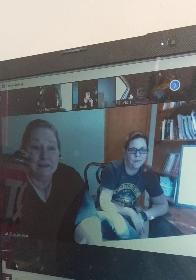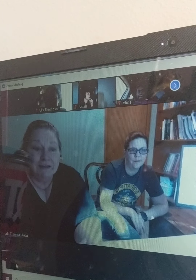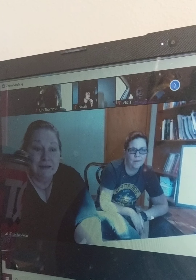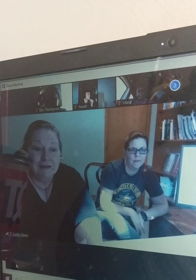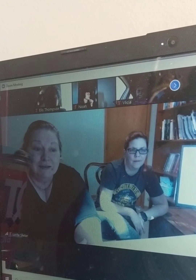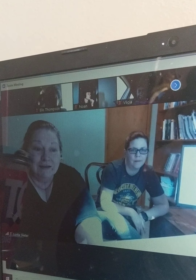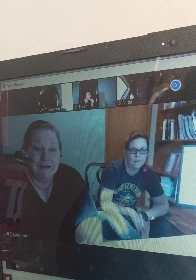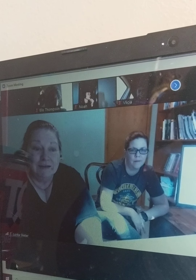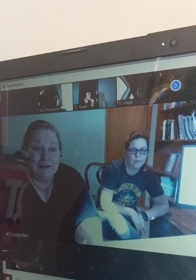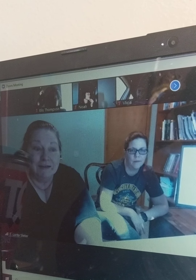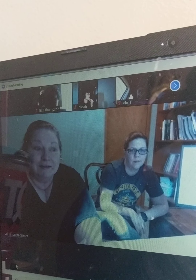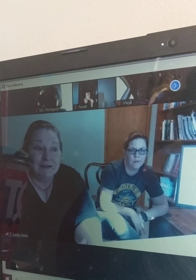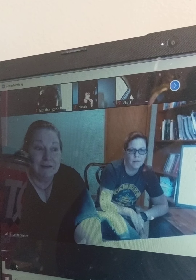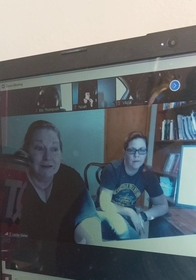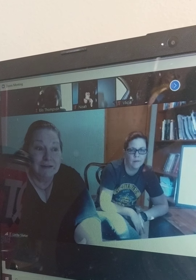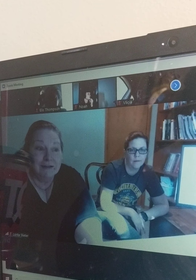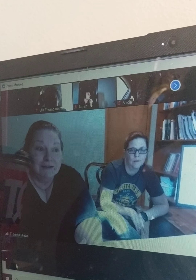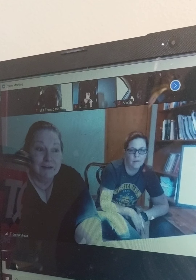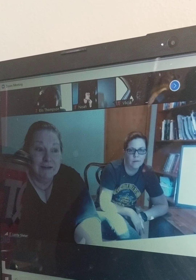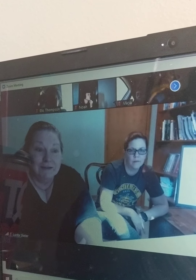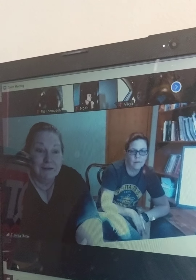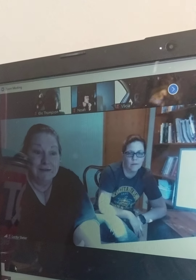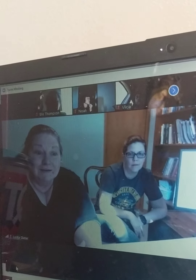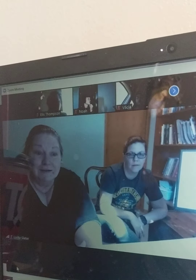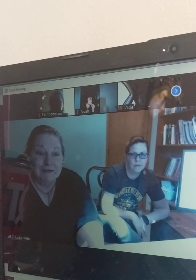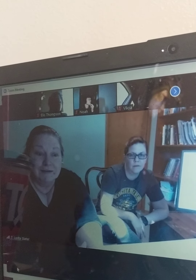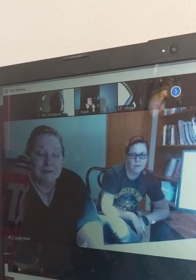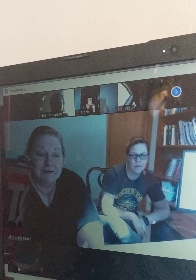Any more questions so far?